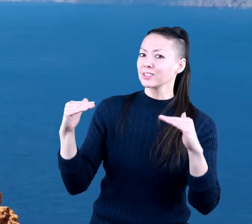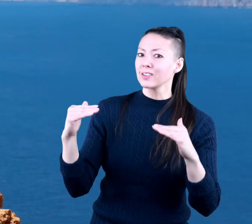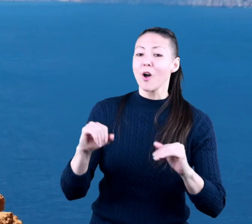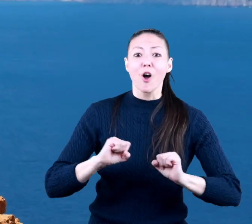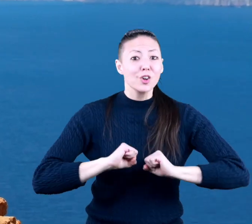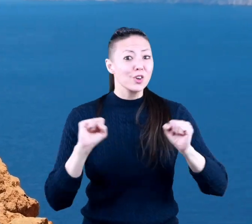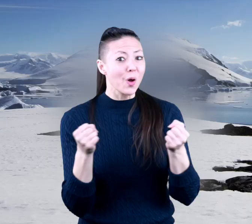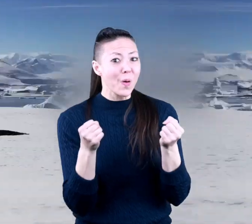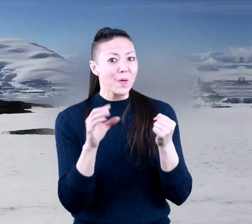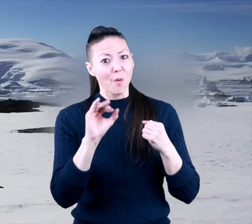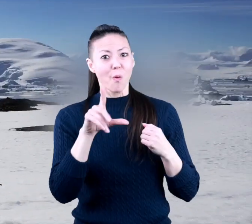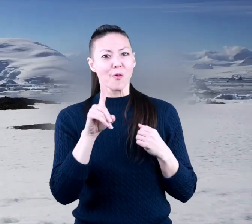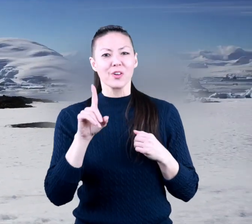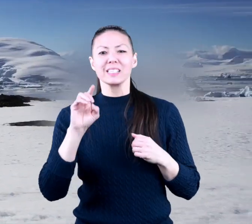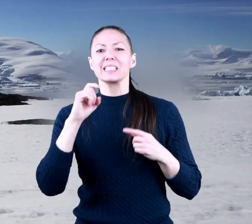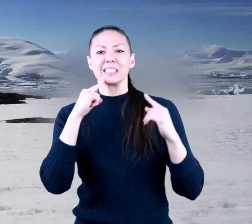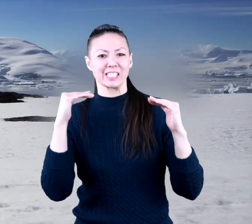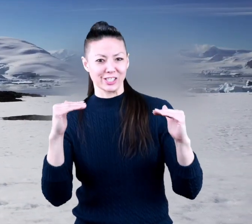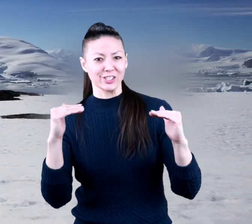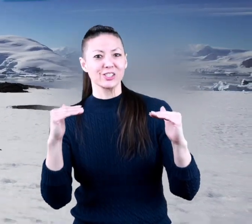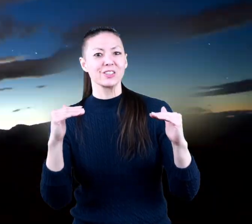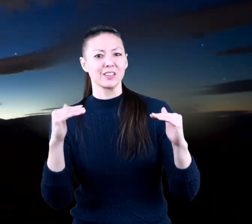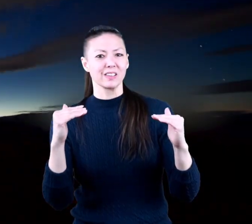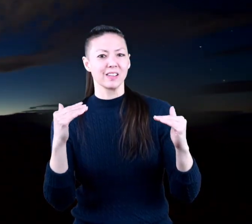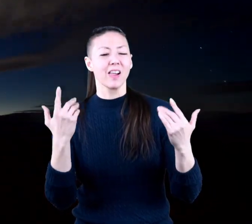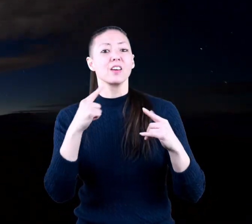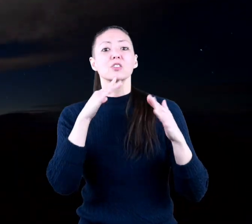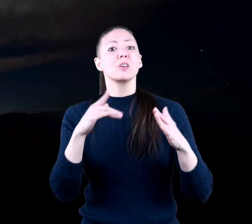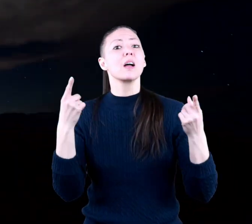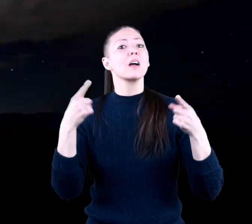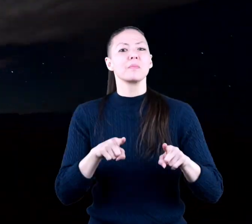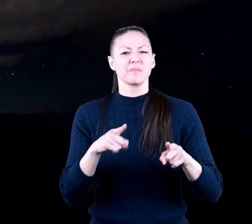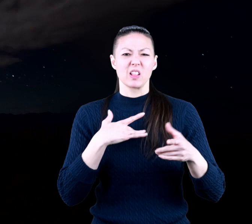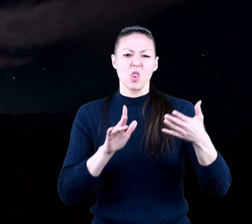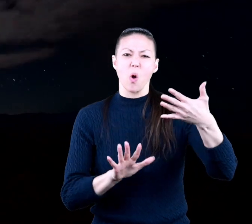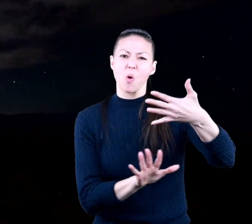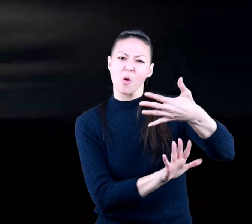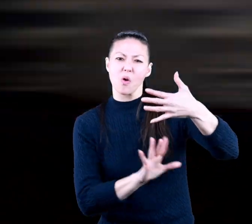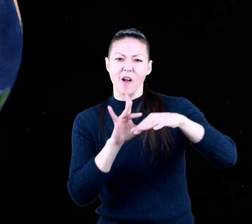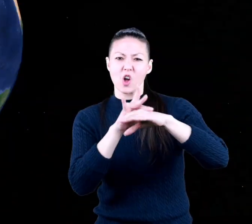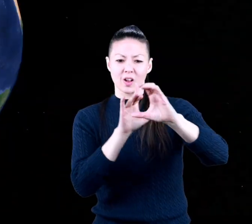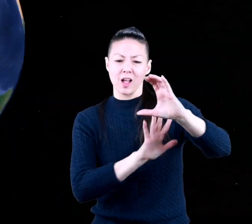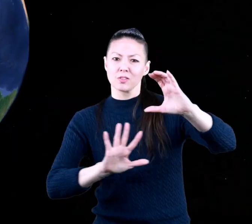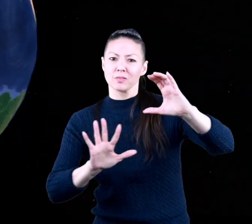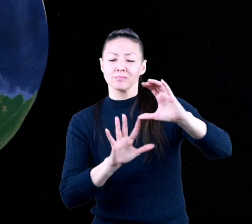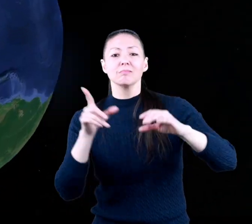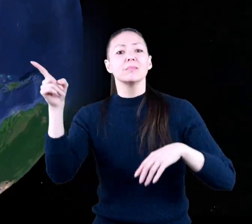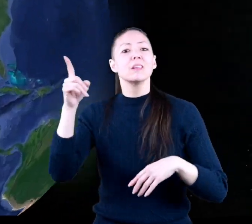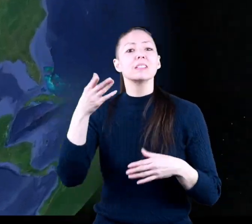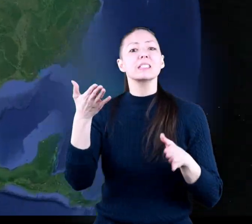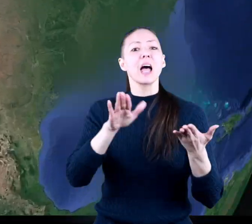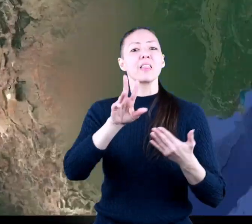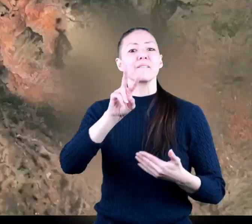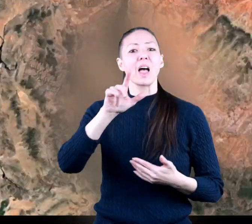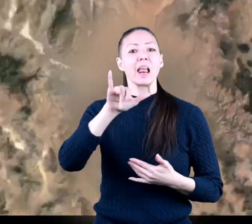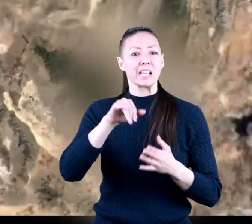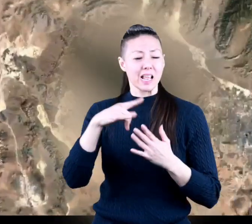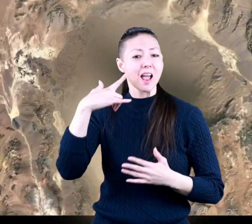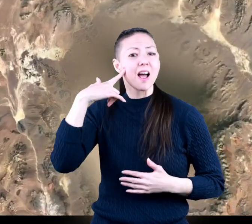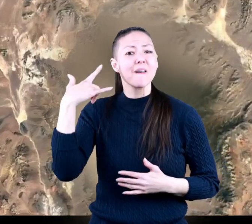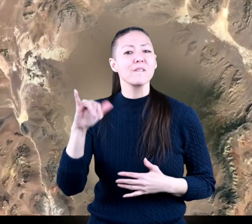deserts, and cold deserts. Most deserts occur at low altitudes, like Death Valley in